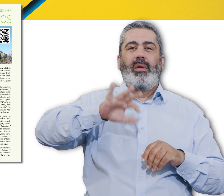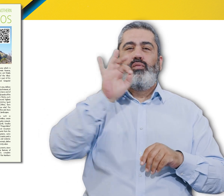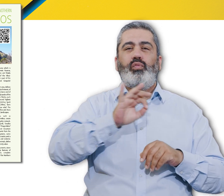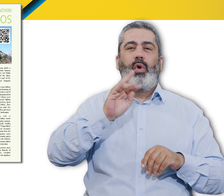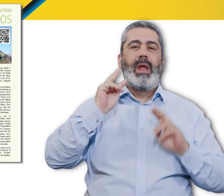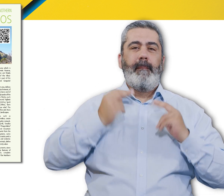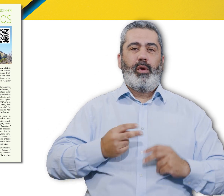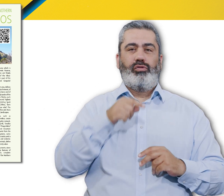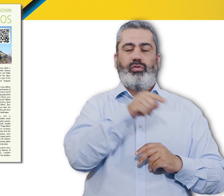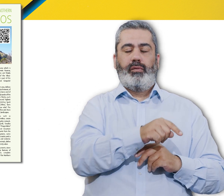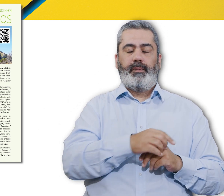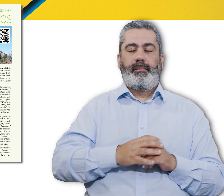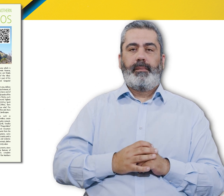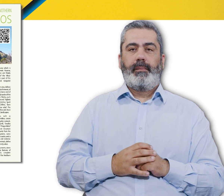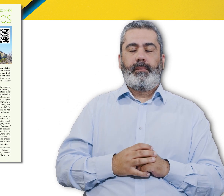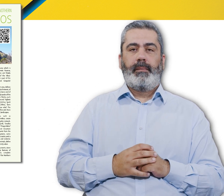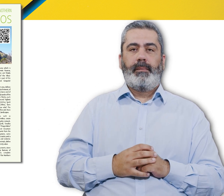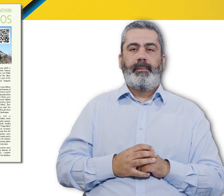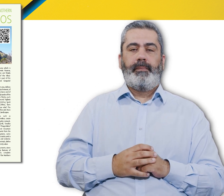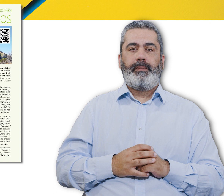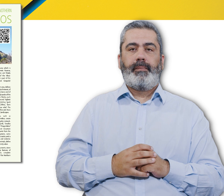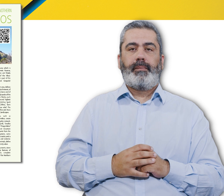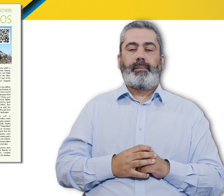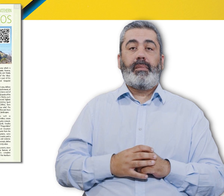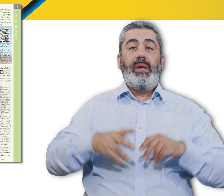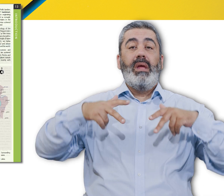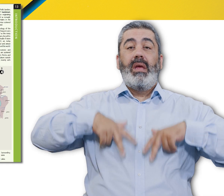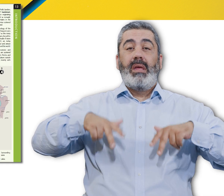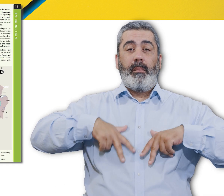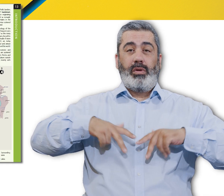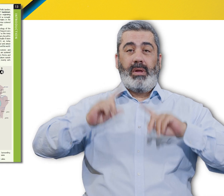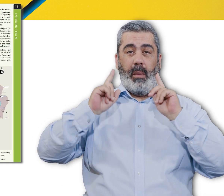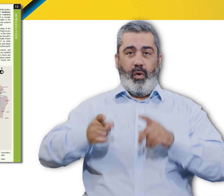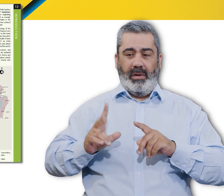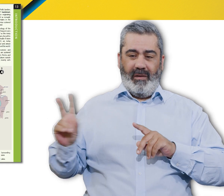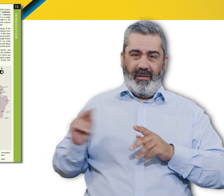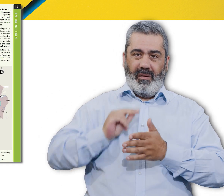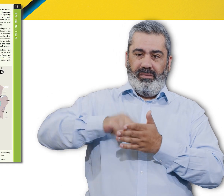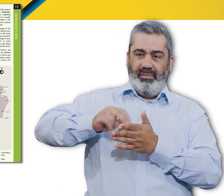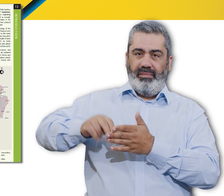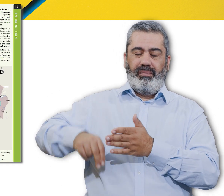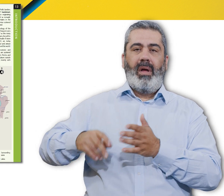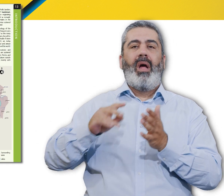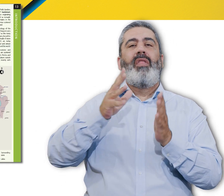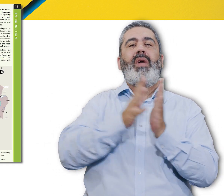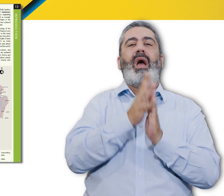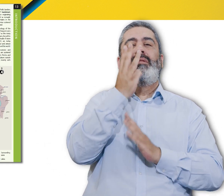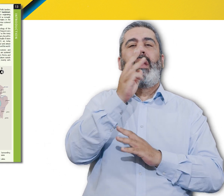in Paris. End of page 12. Further to the joint ministerial decision/decree